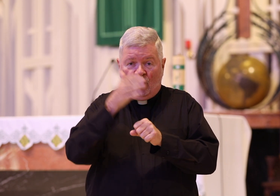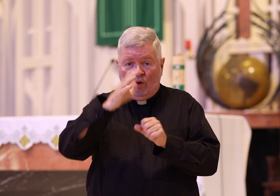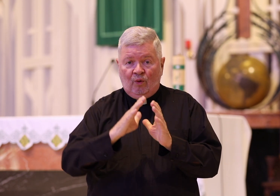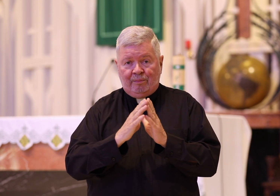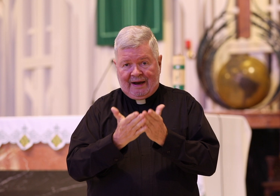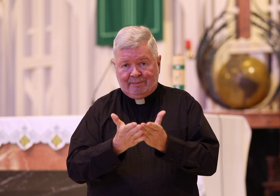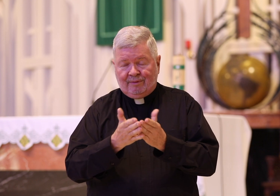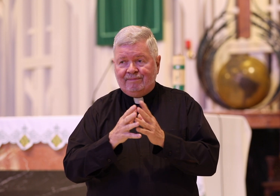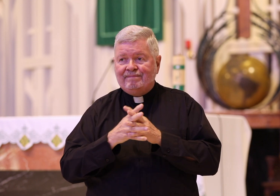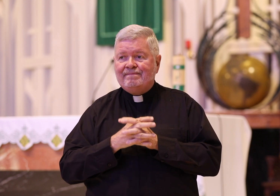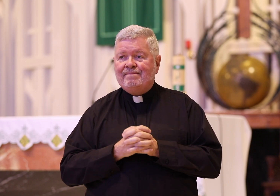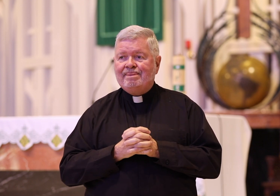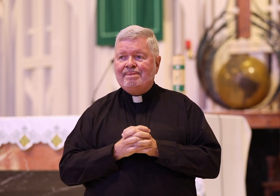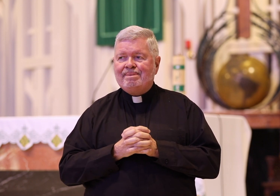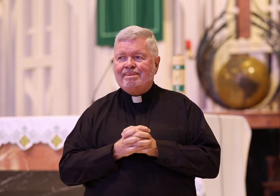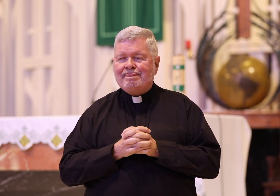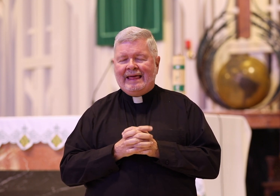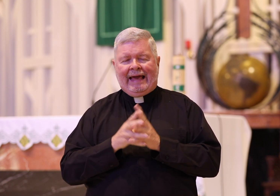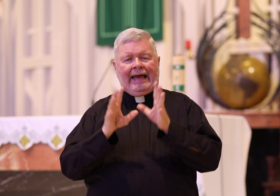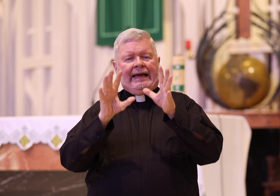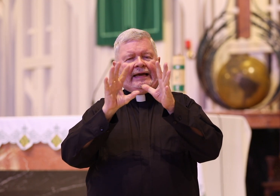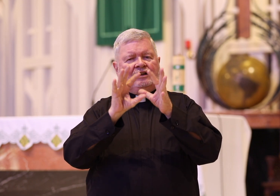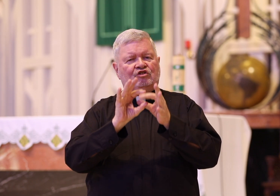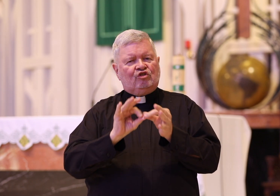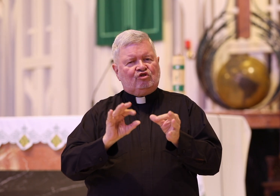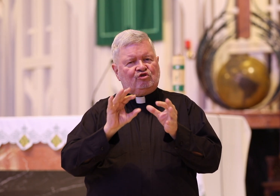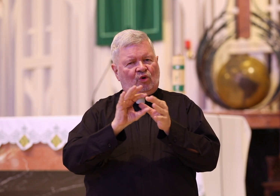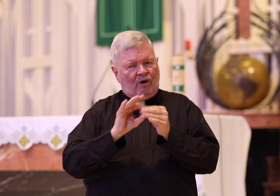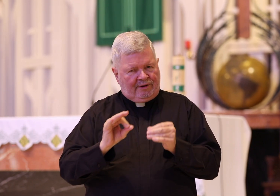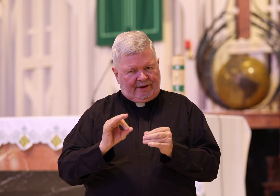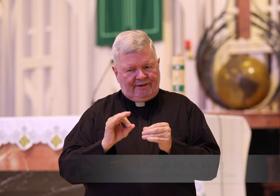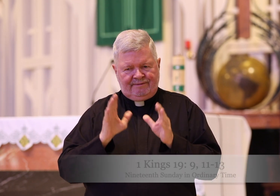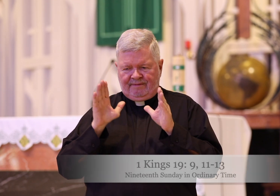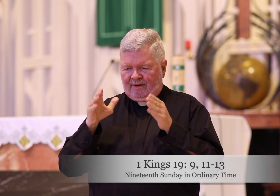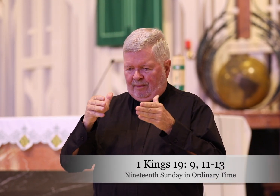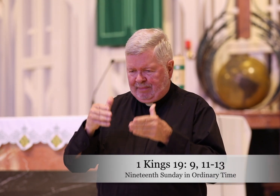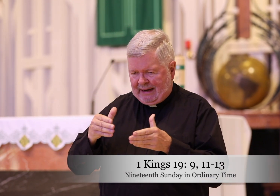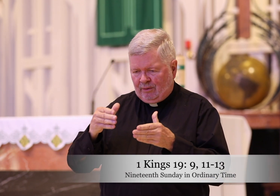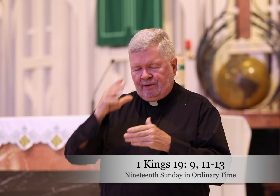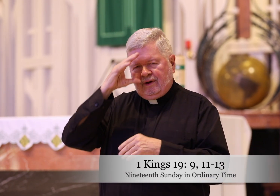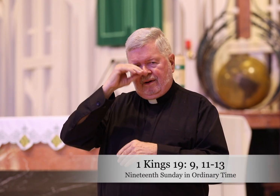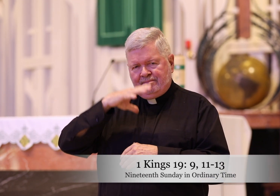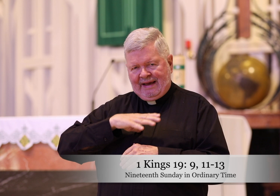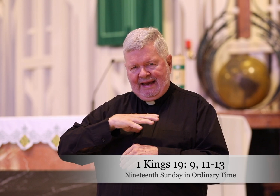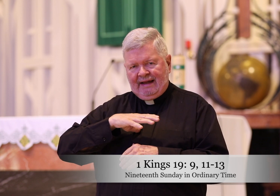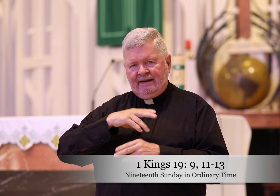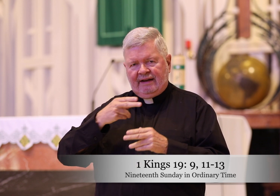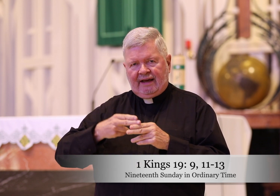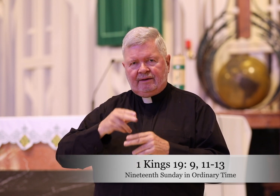whole Bible. It is the story about a man named